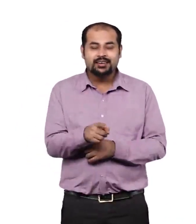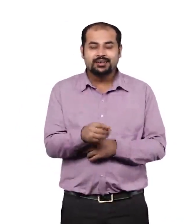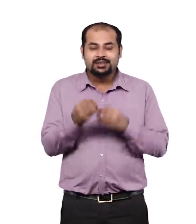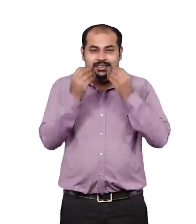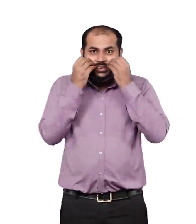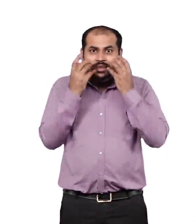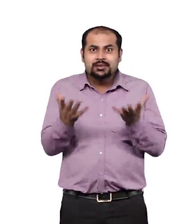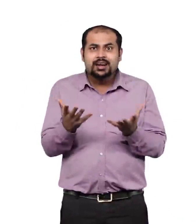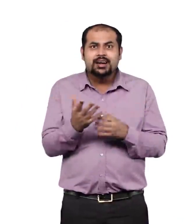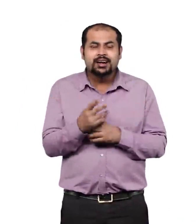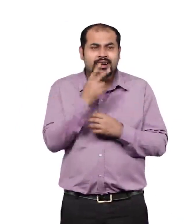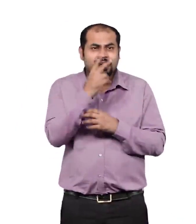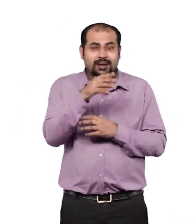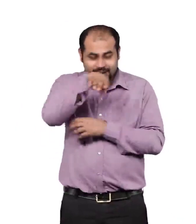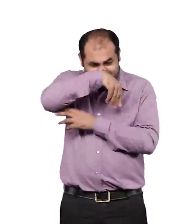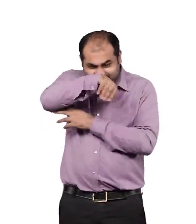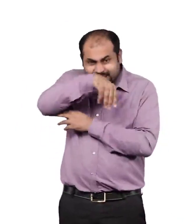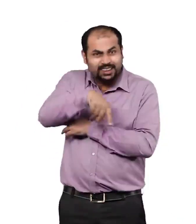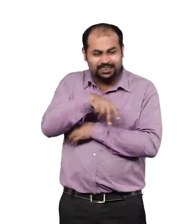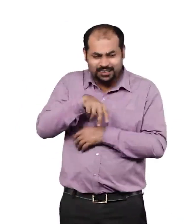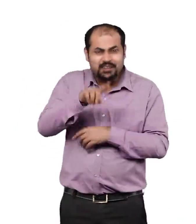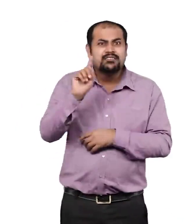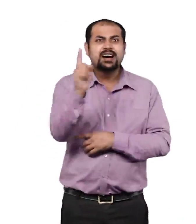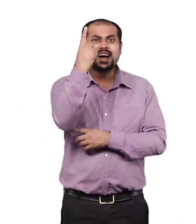Surprisingly, at the end, the elephant won.